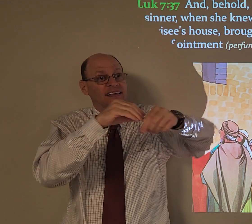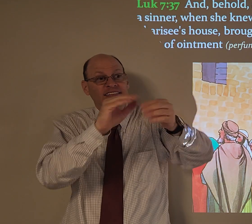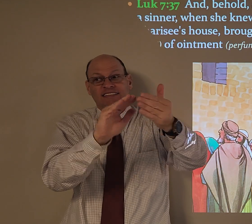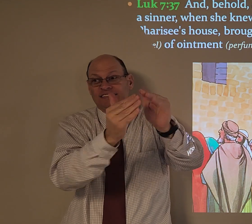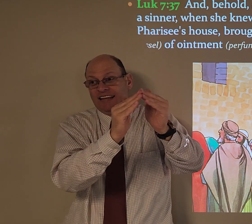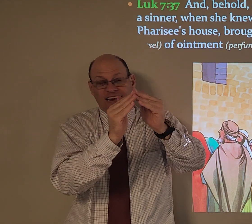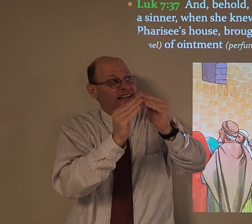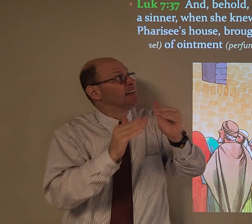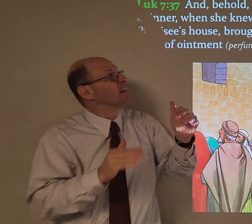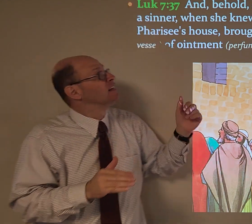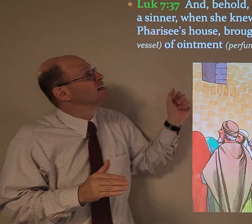which was a sinner,